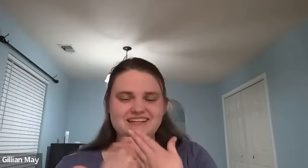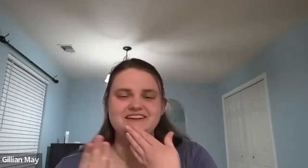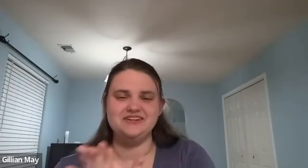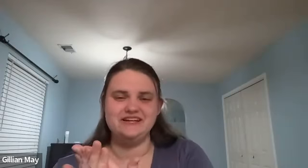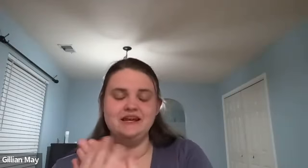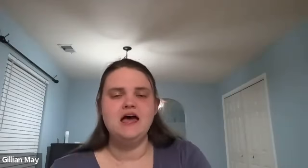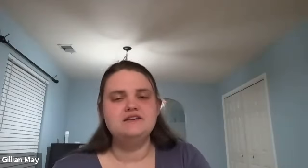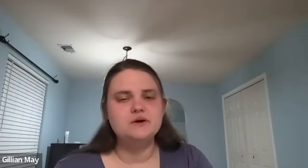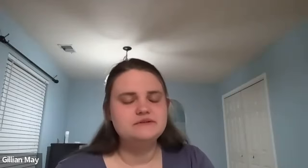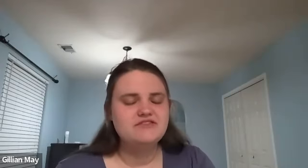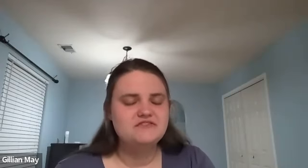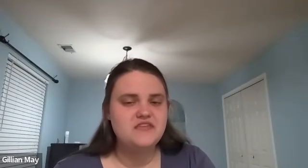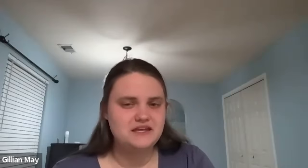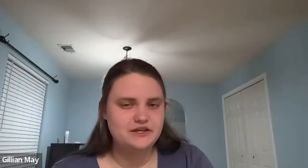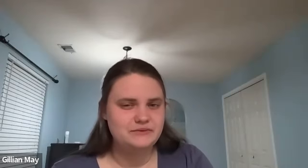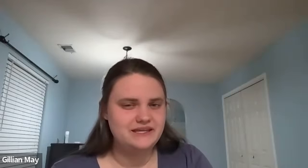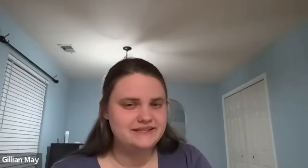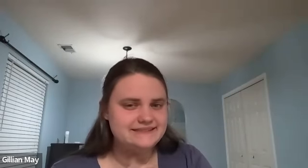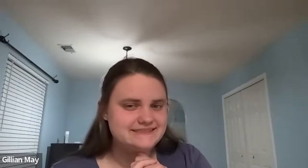Good, good. And then what would thank you be?